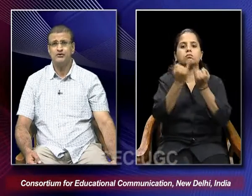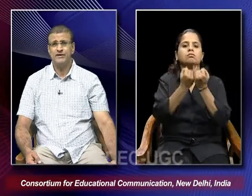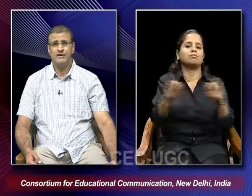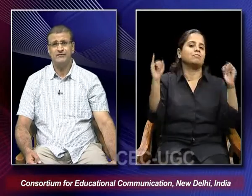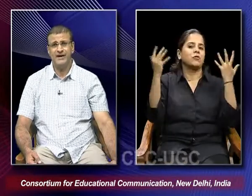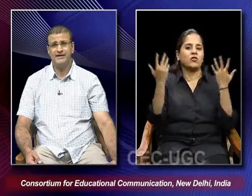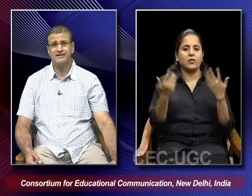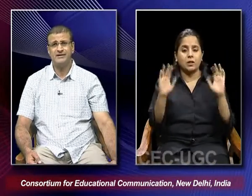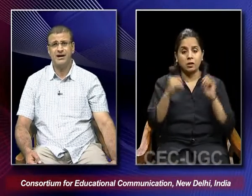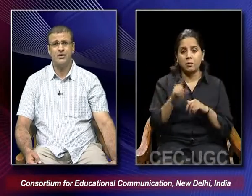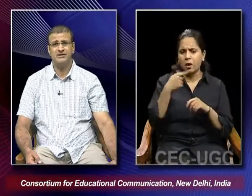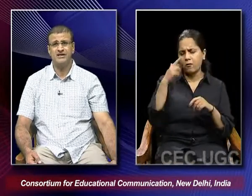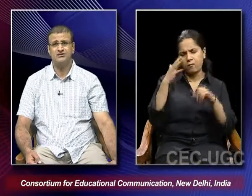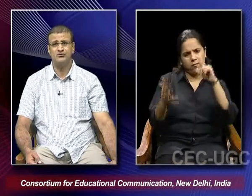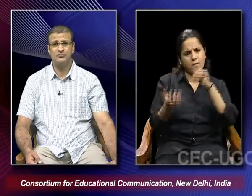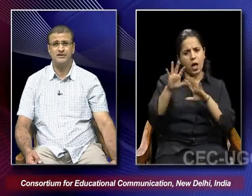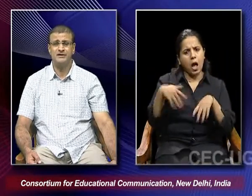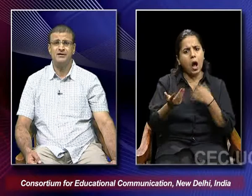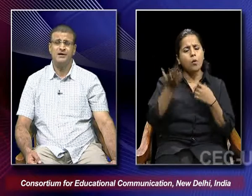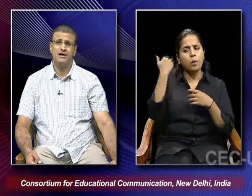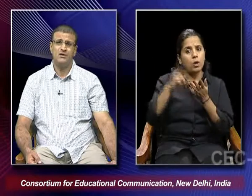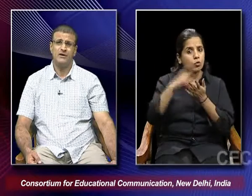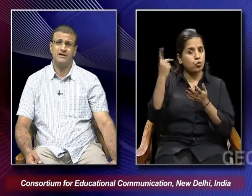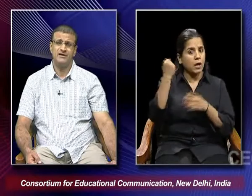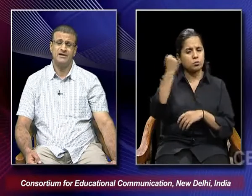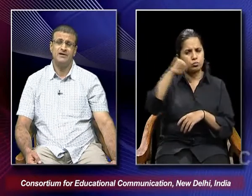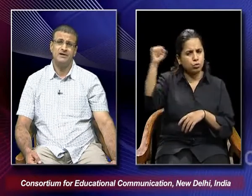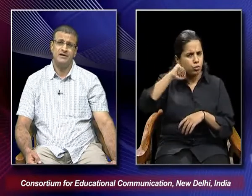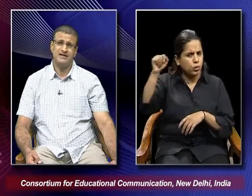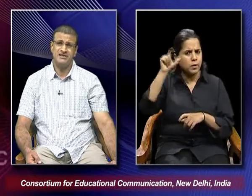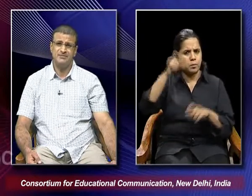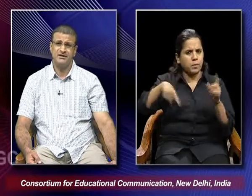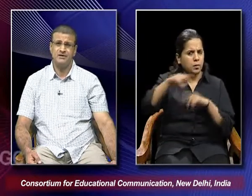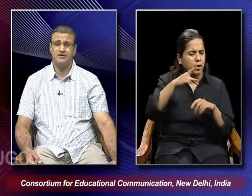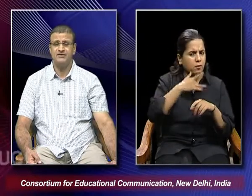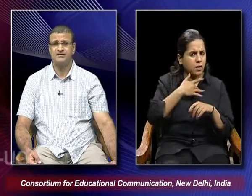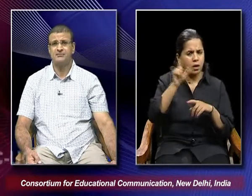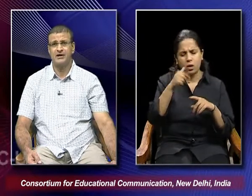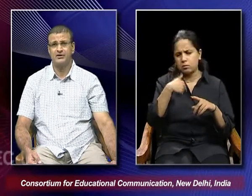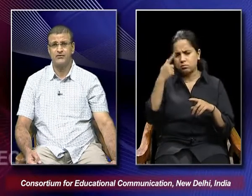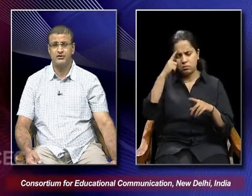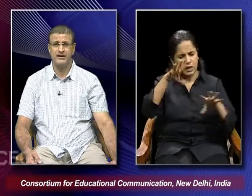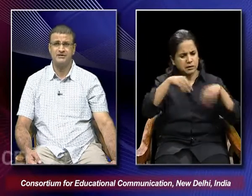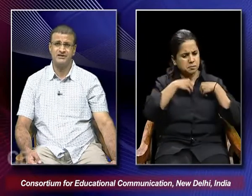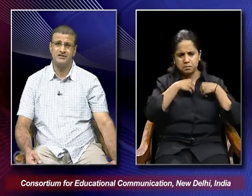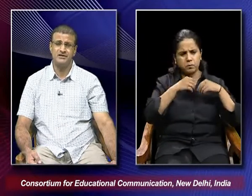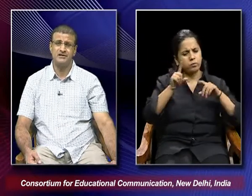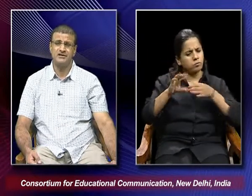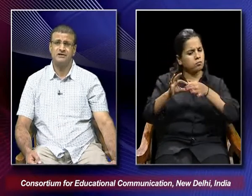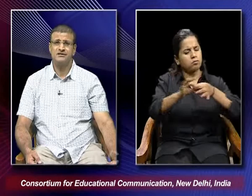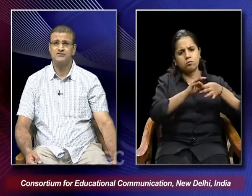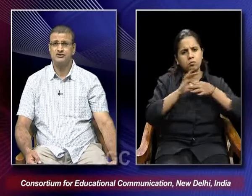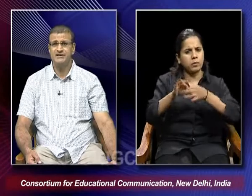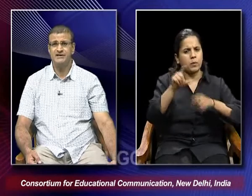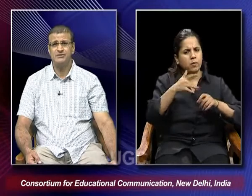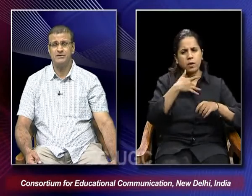So we find that how the national movement in a way accepted with some kind of a unanimity that